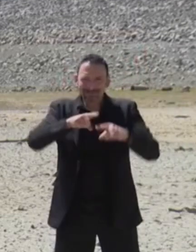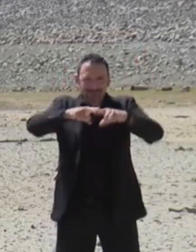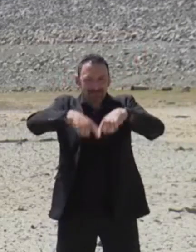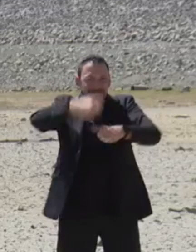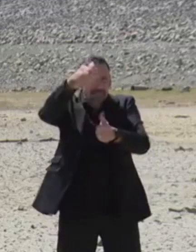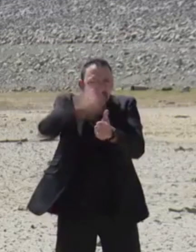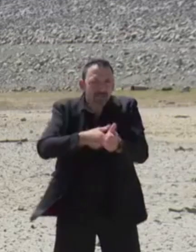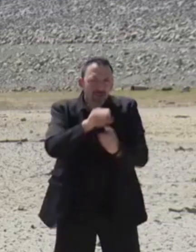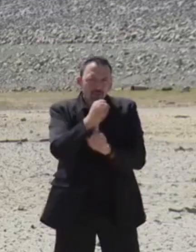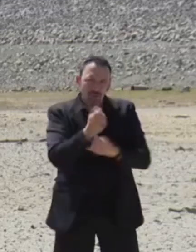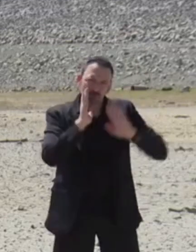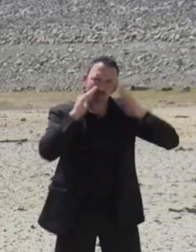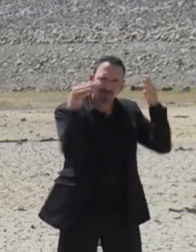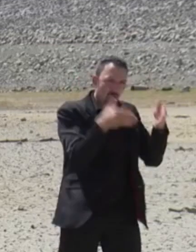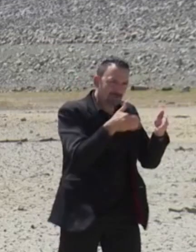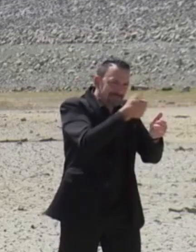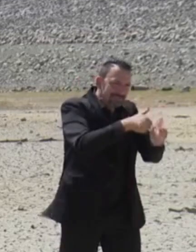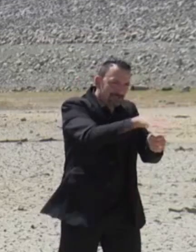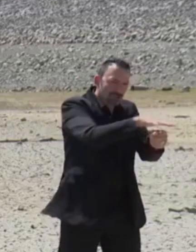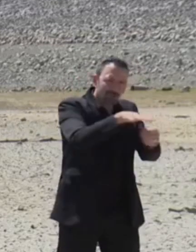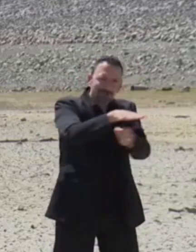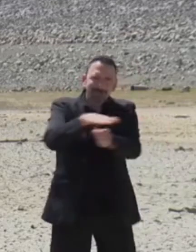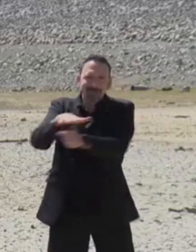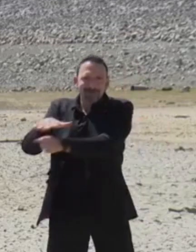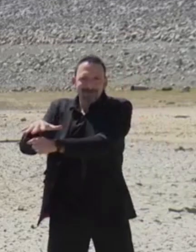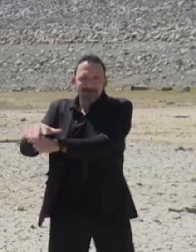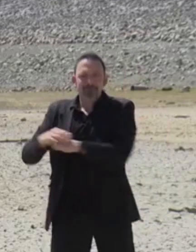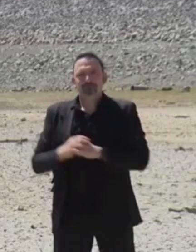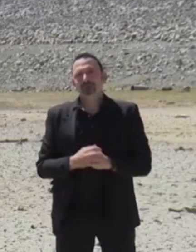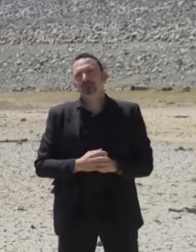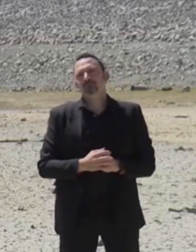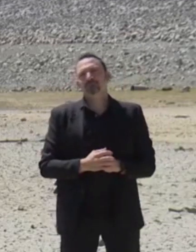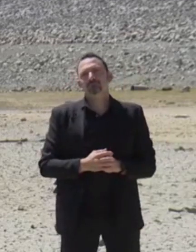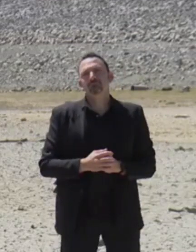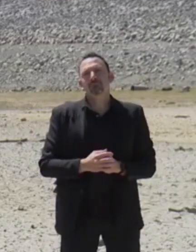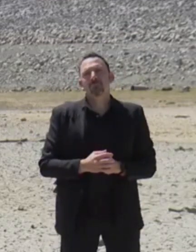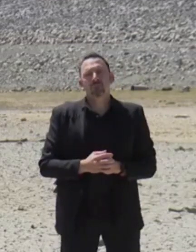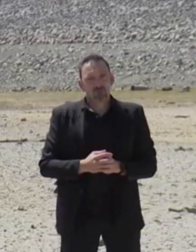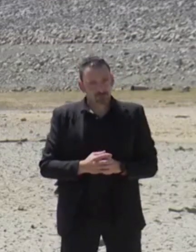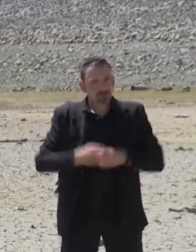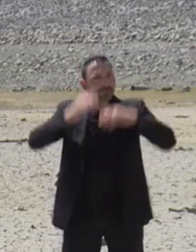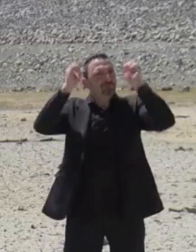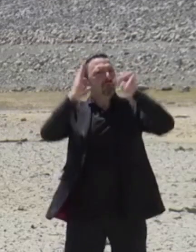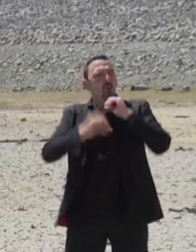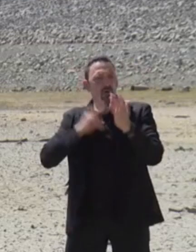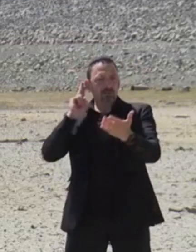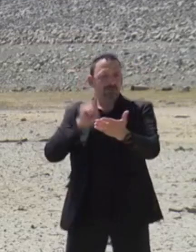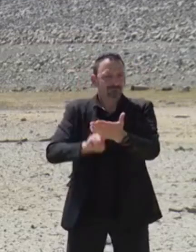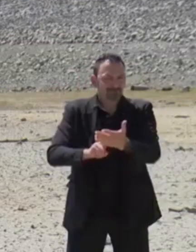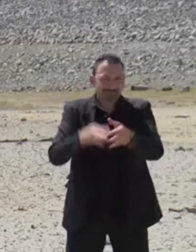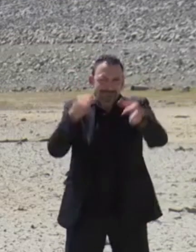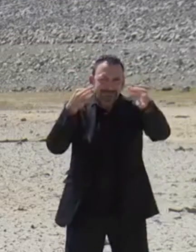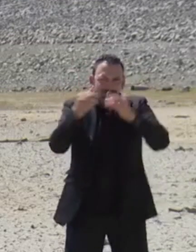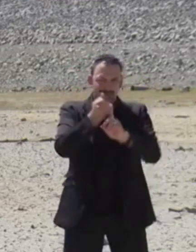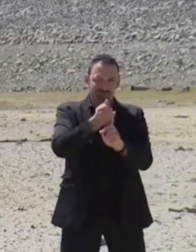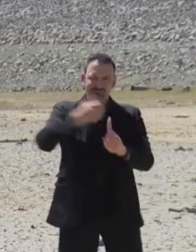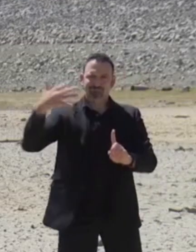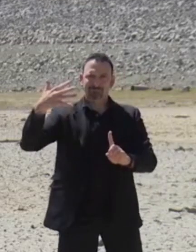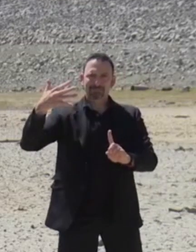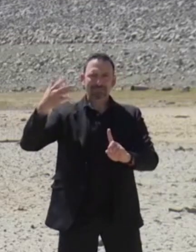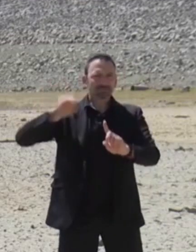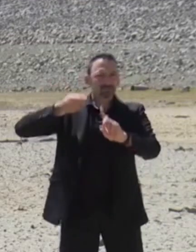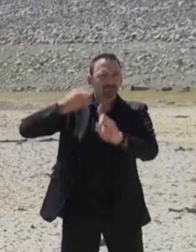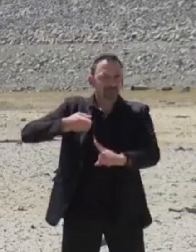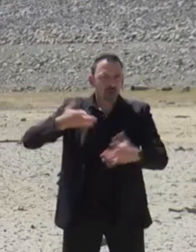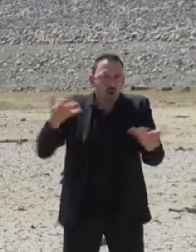in Northern California. As a consequence, we'll be signing an executive order today that spells that out. More of an iterative framework, a